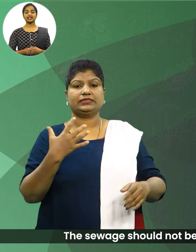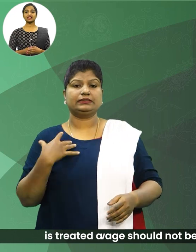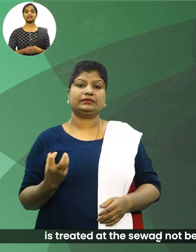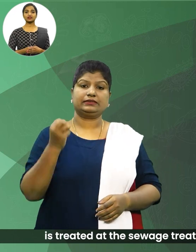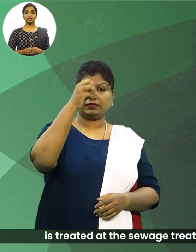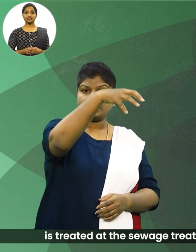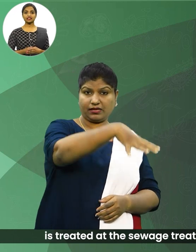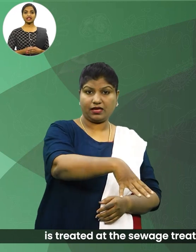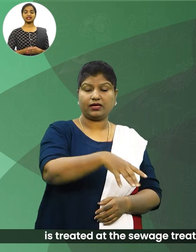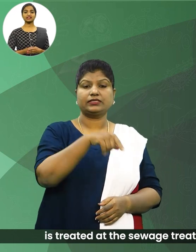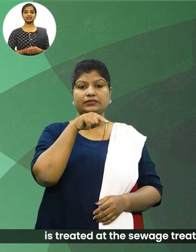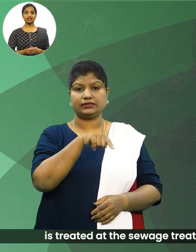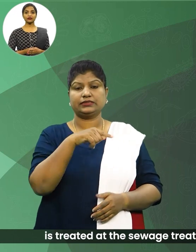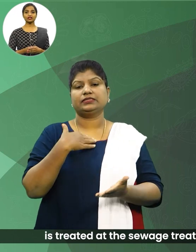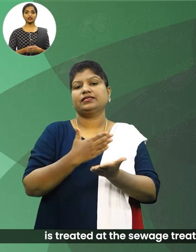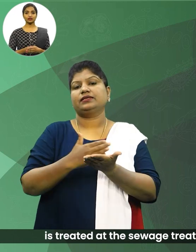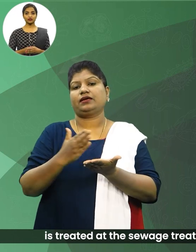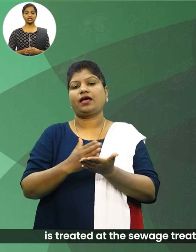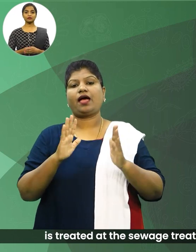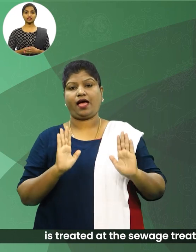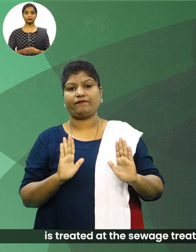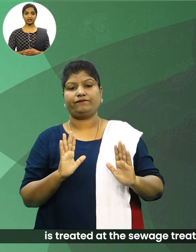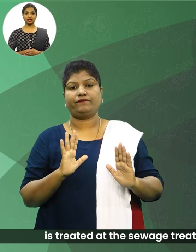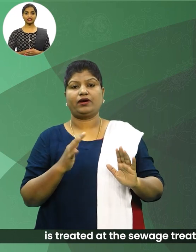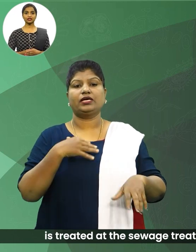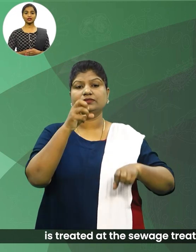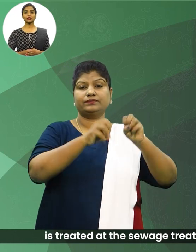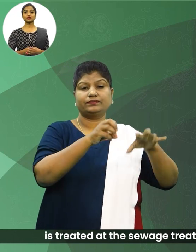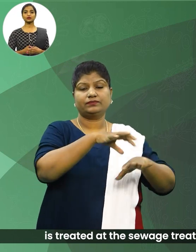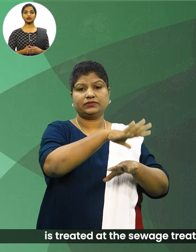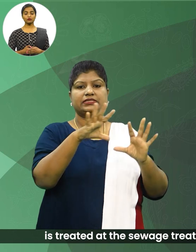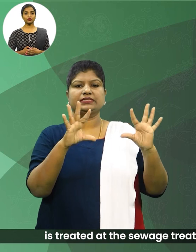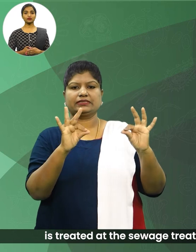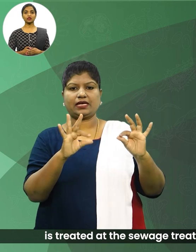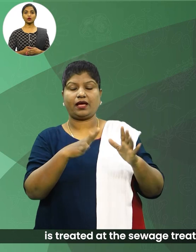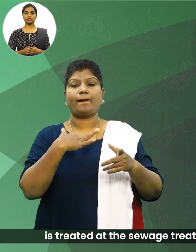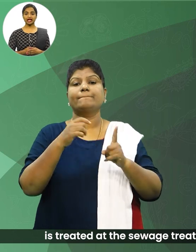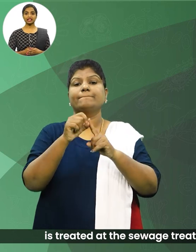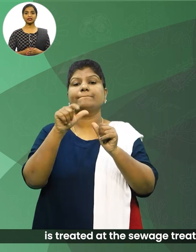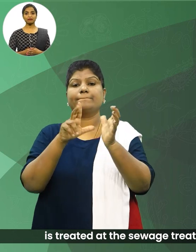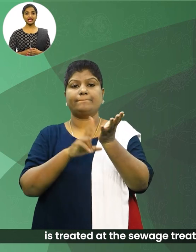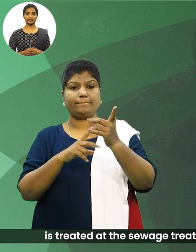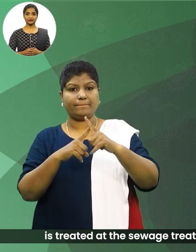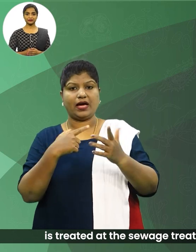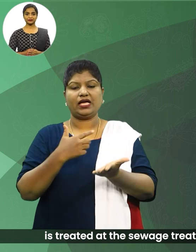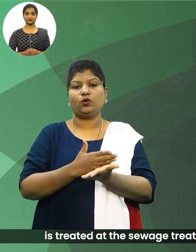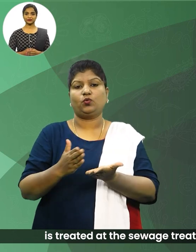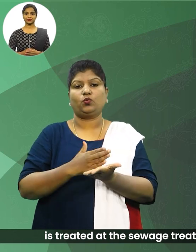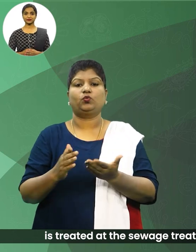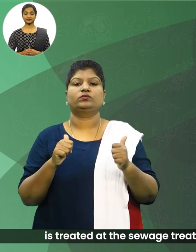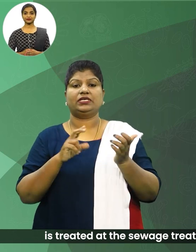is treated at the sewage treatment plant to remove the organic matter.